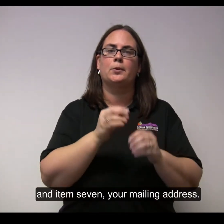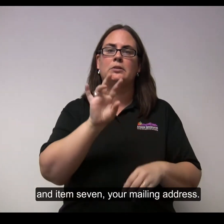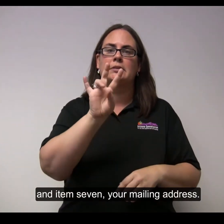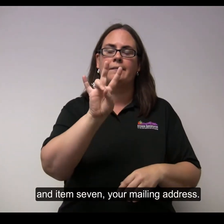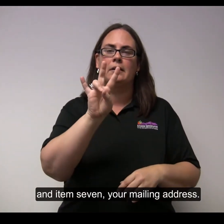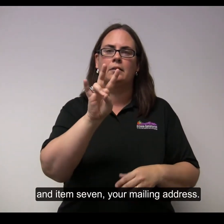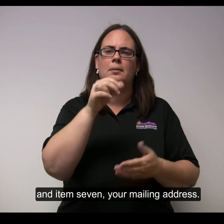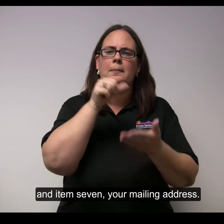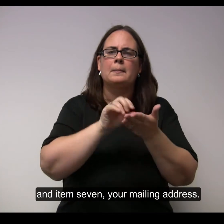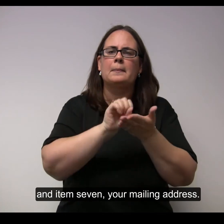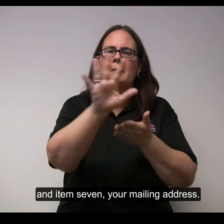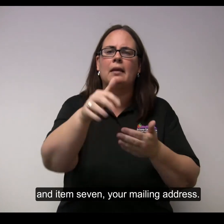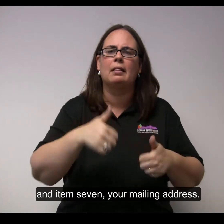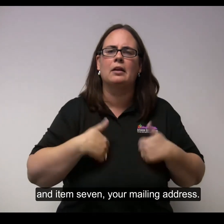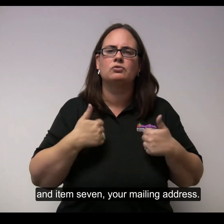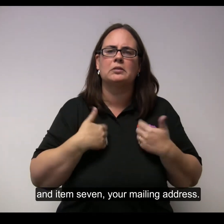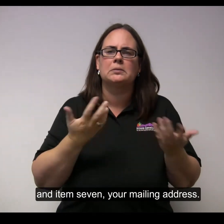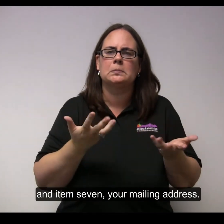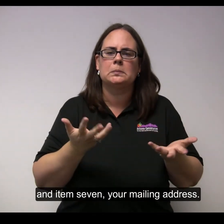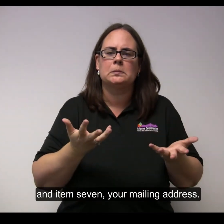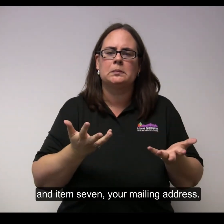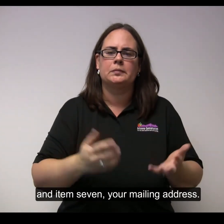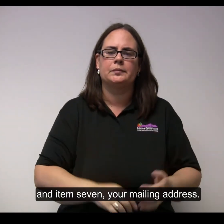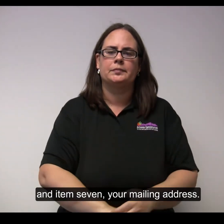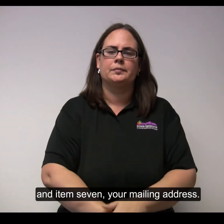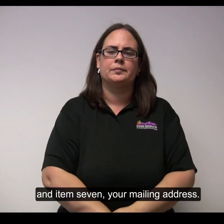And item 7, your mailing address.